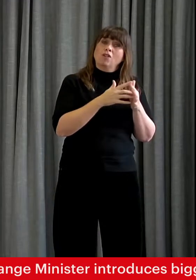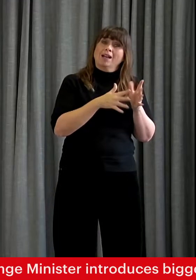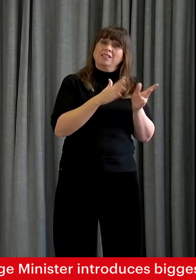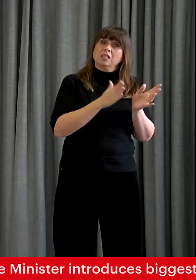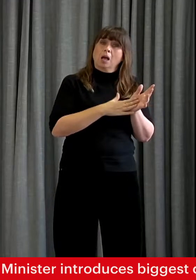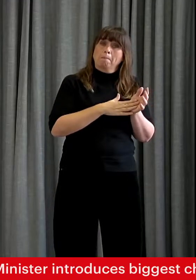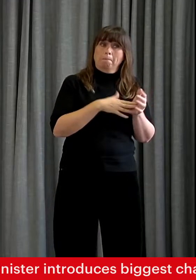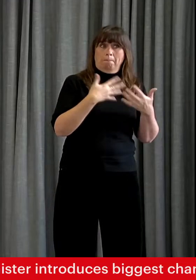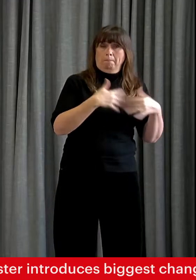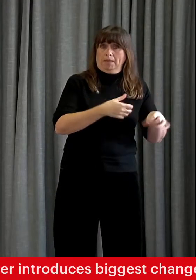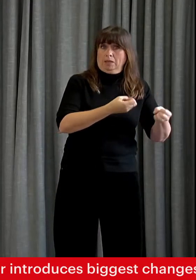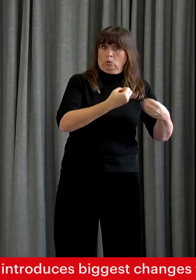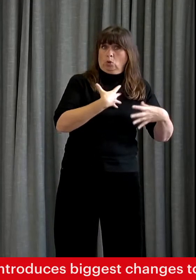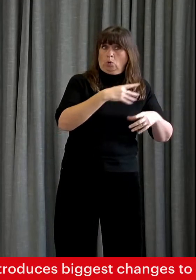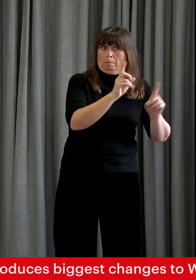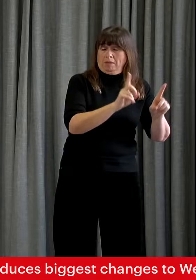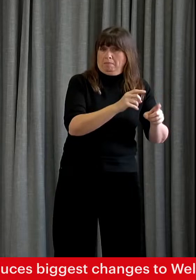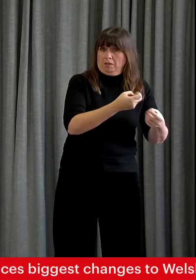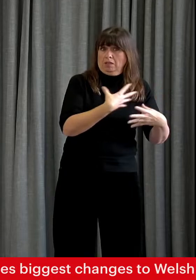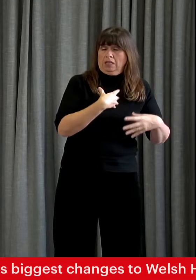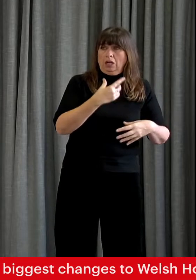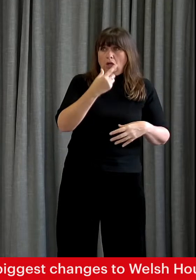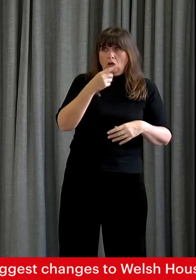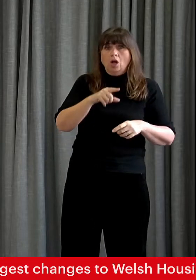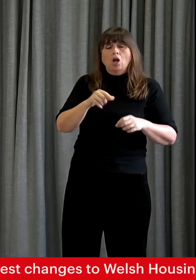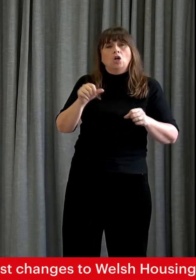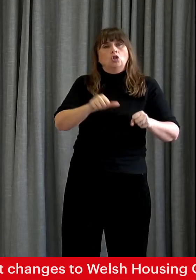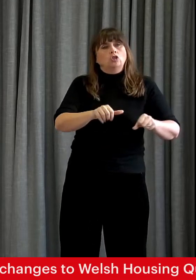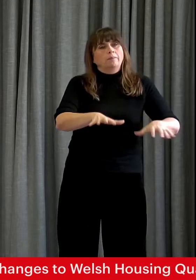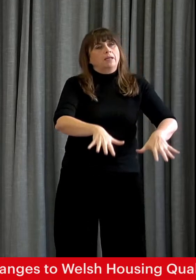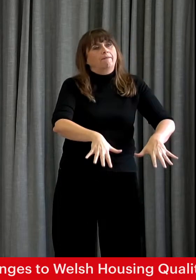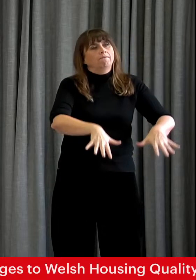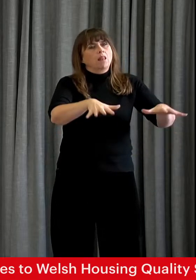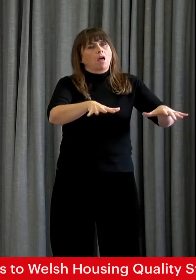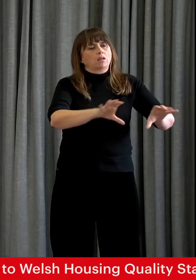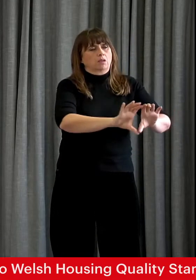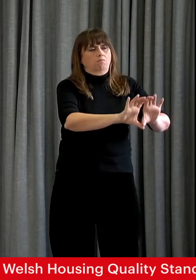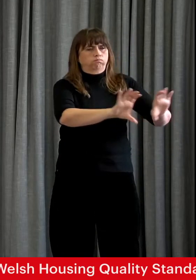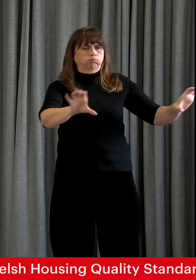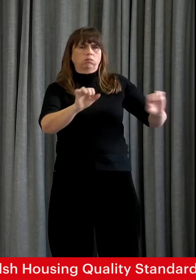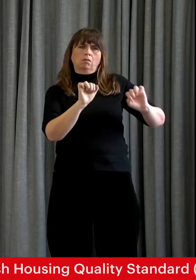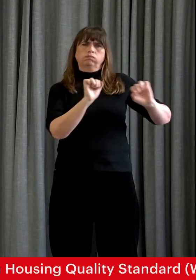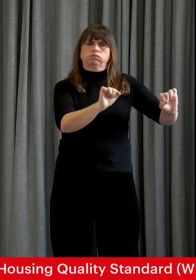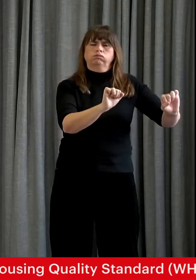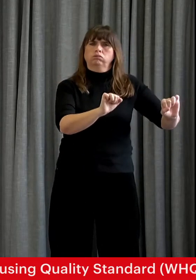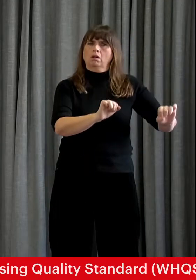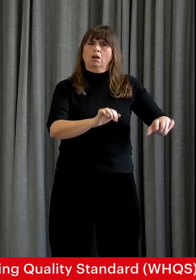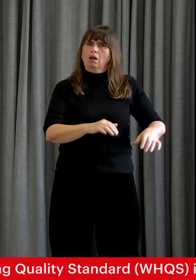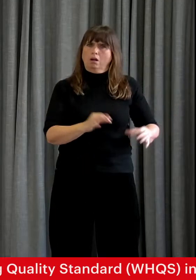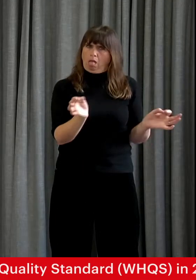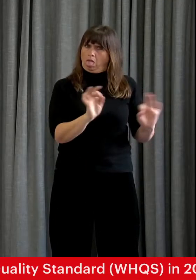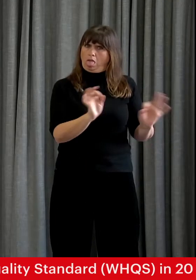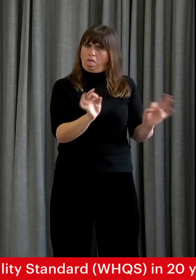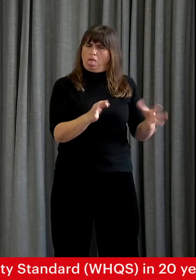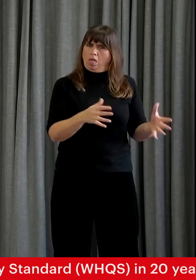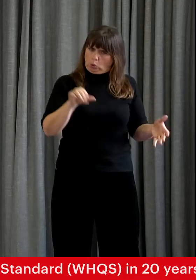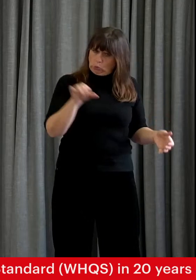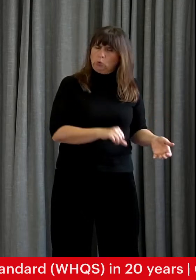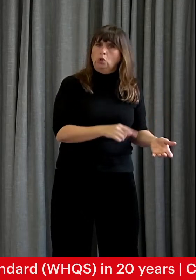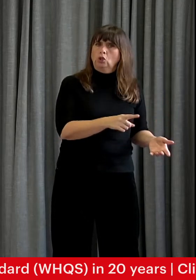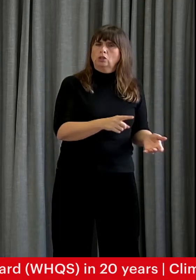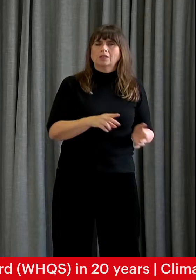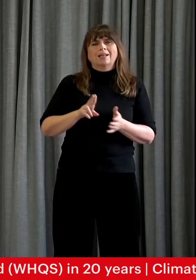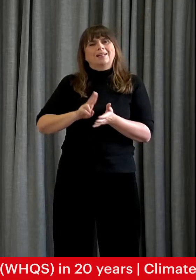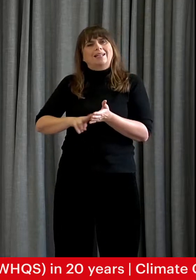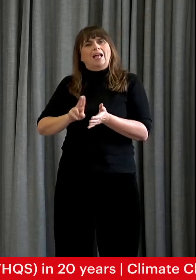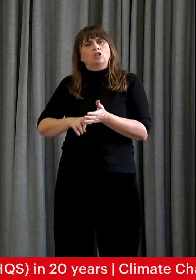say that there was potentially that flood defences were not being properly used or temporary flood defences were not put in place. Natural Resources